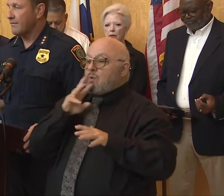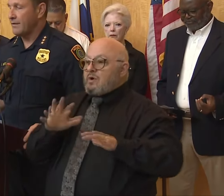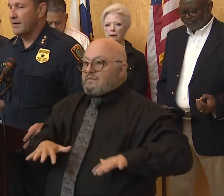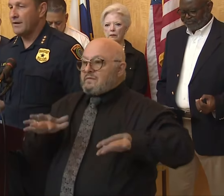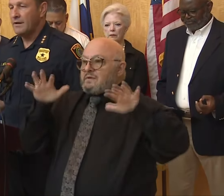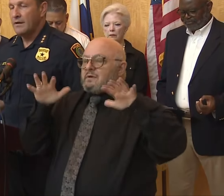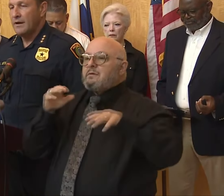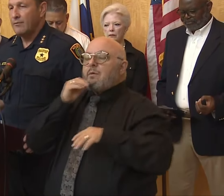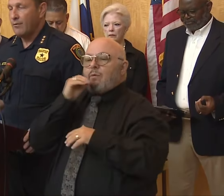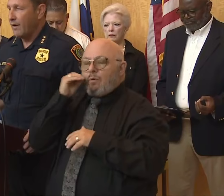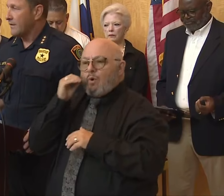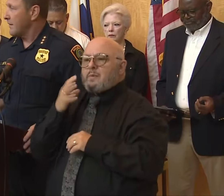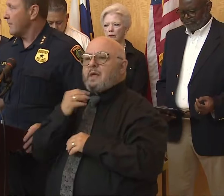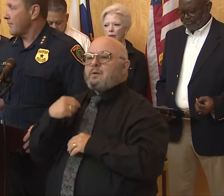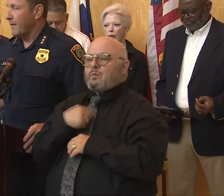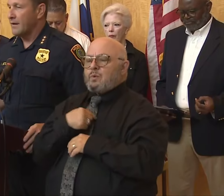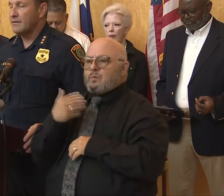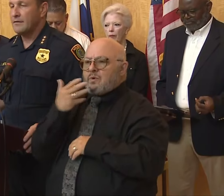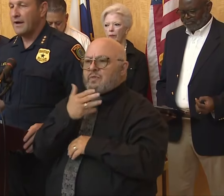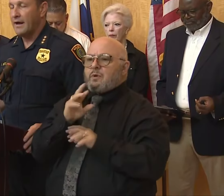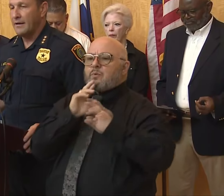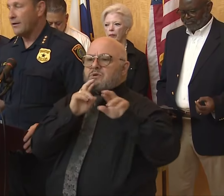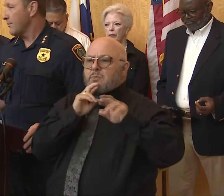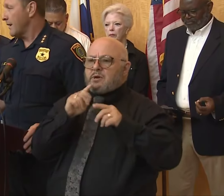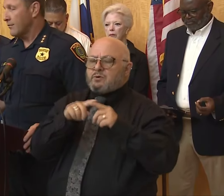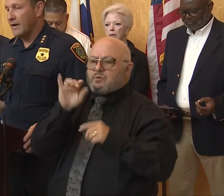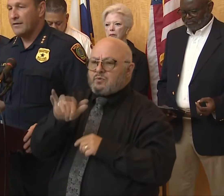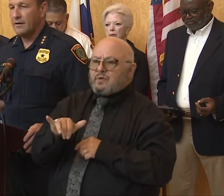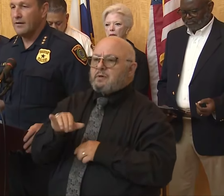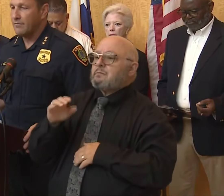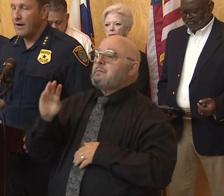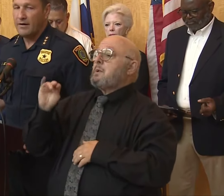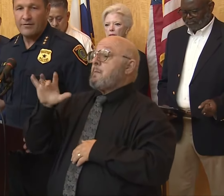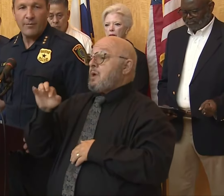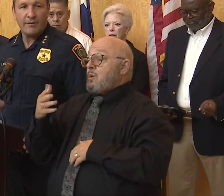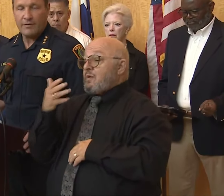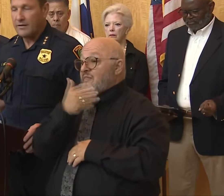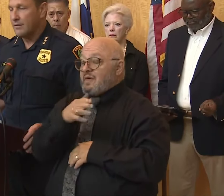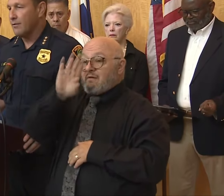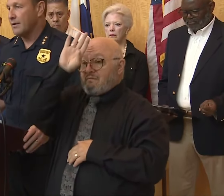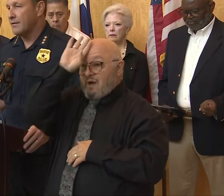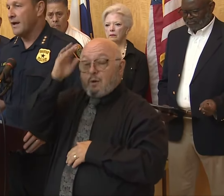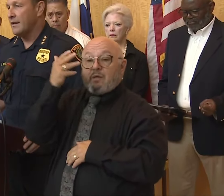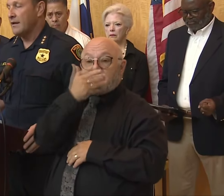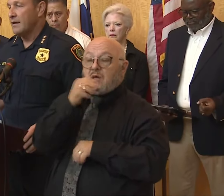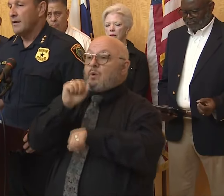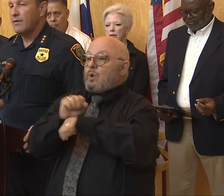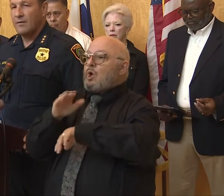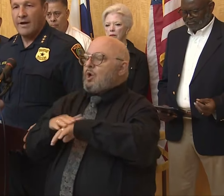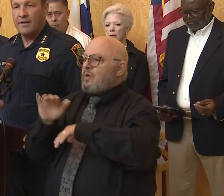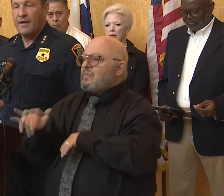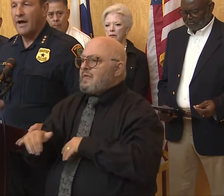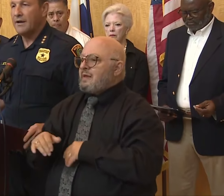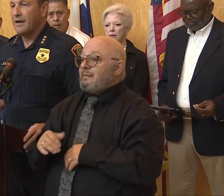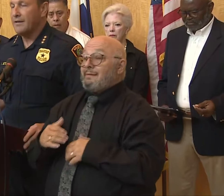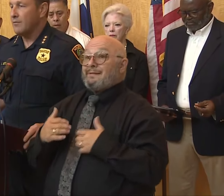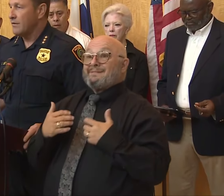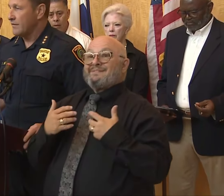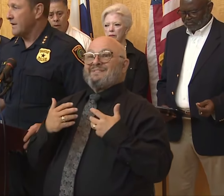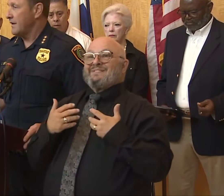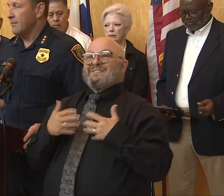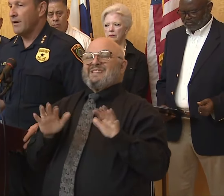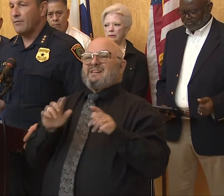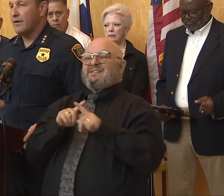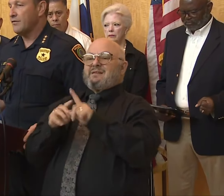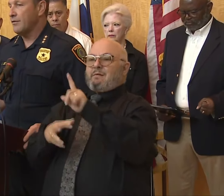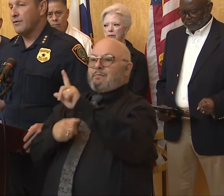homes got flooded, and we were out there responding to that. I know the mayor was out there, and fire, and everybody was out there working on that. We come out of that, and then we just